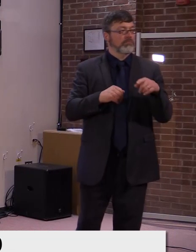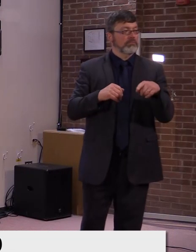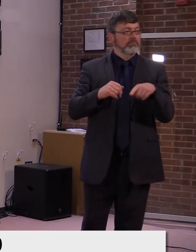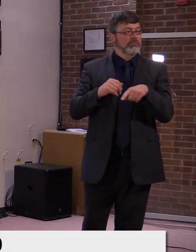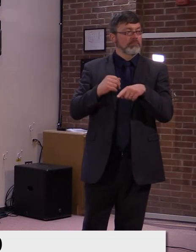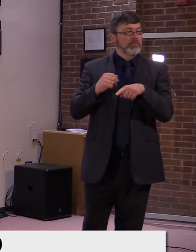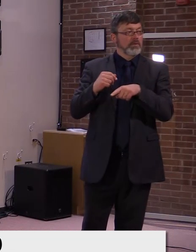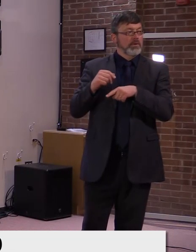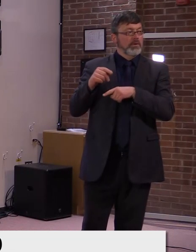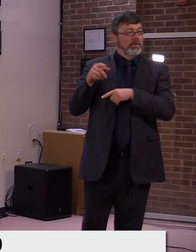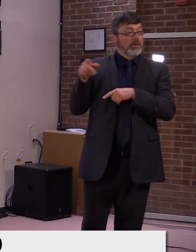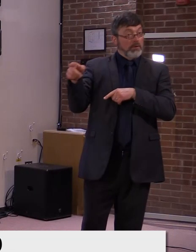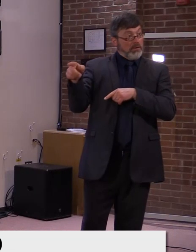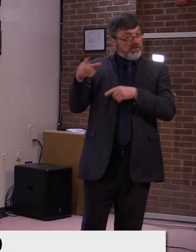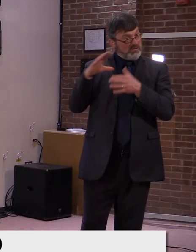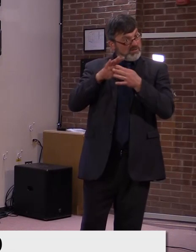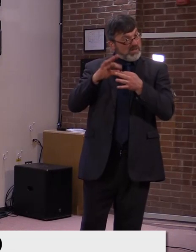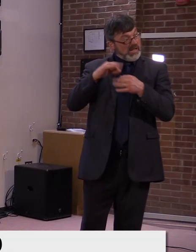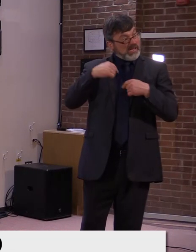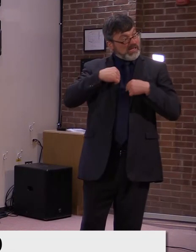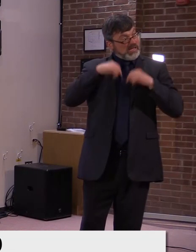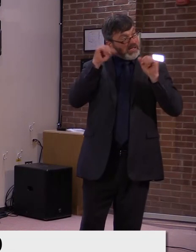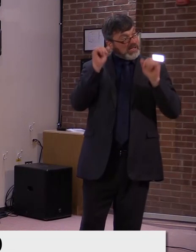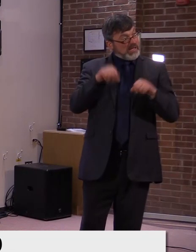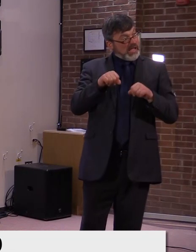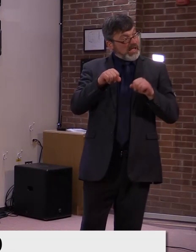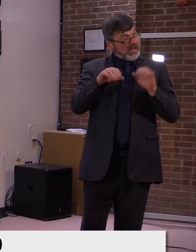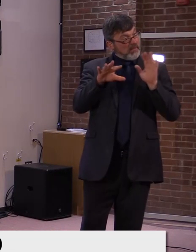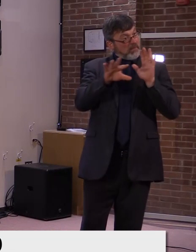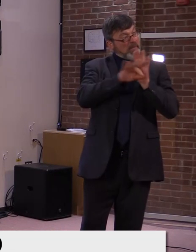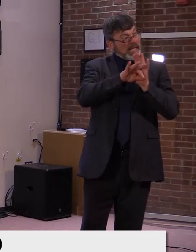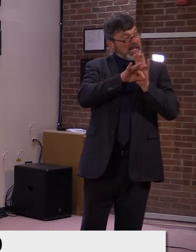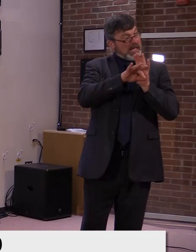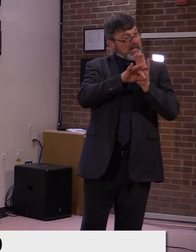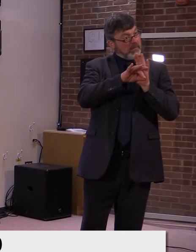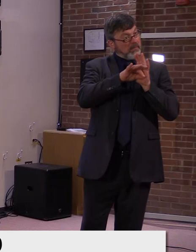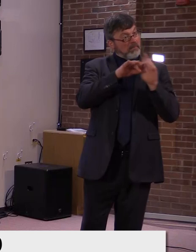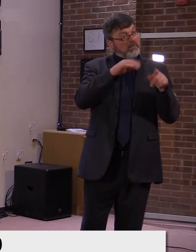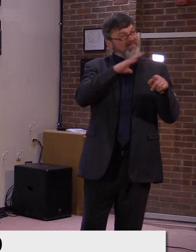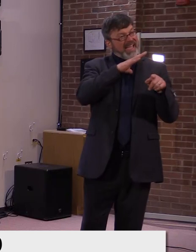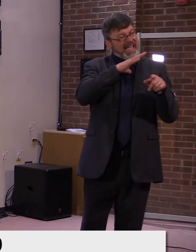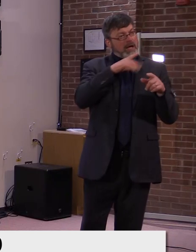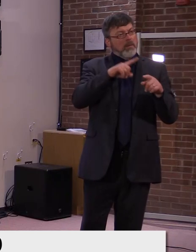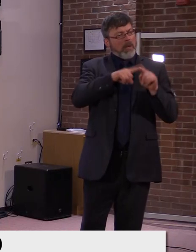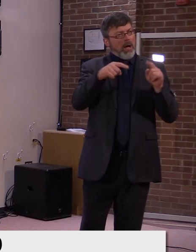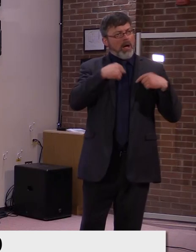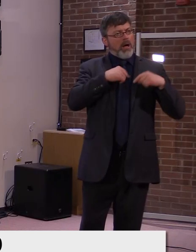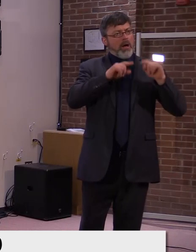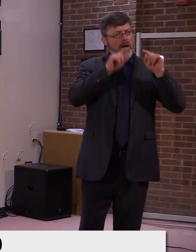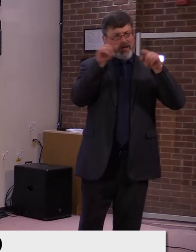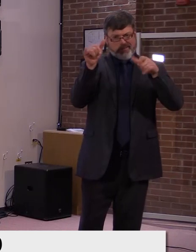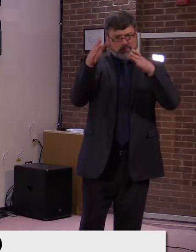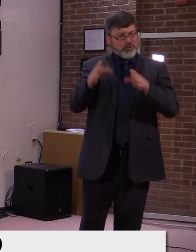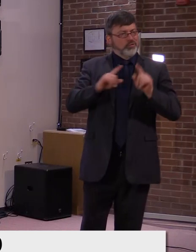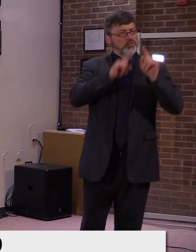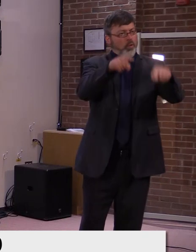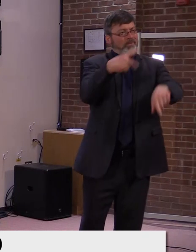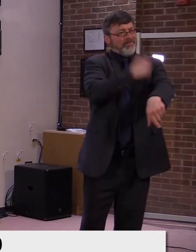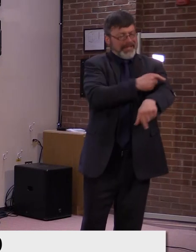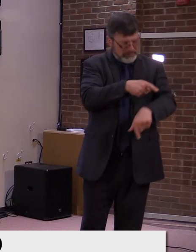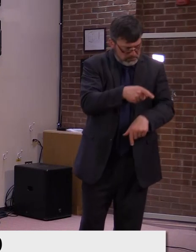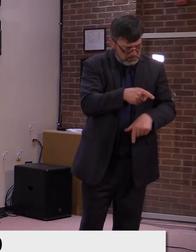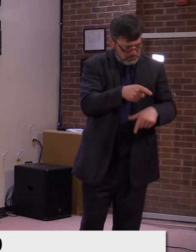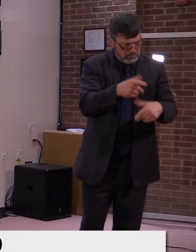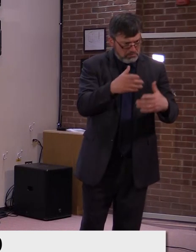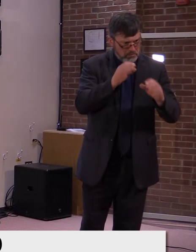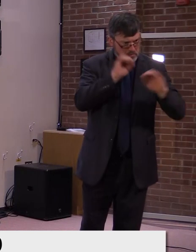a two-dose shot that she signed up for. Okay, let me. She signed up on April 5th before the changes were made, where she could see exactly